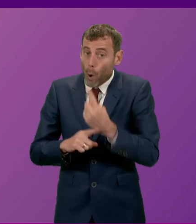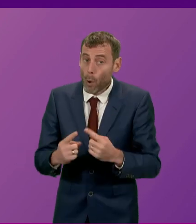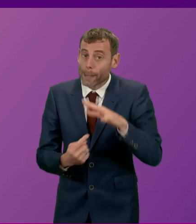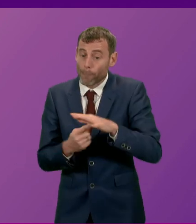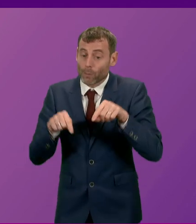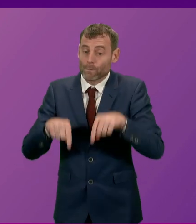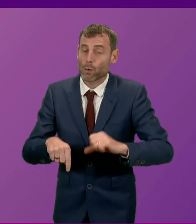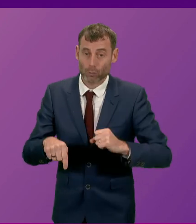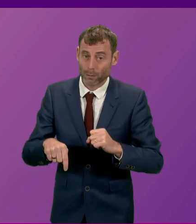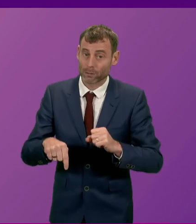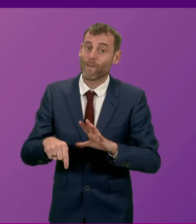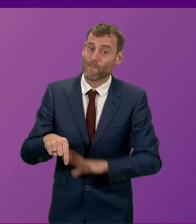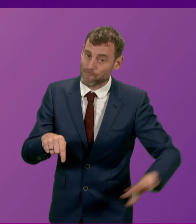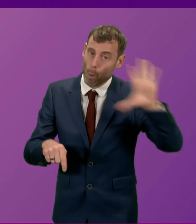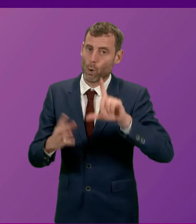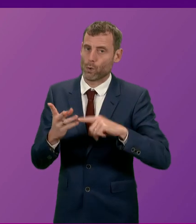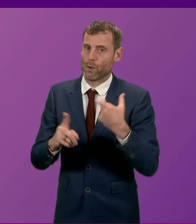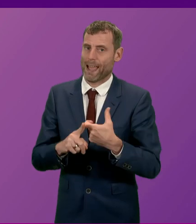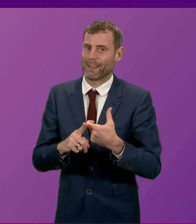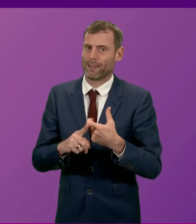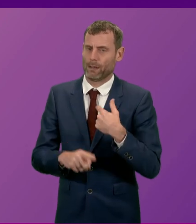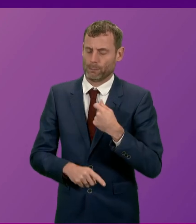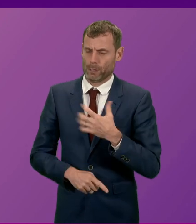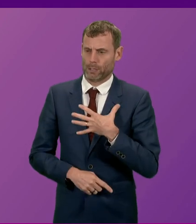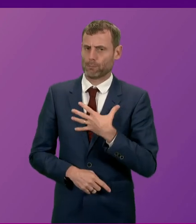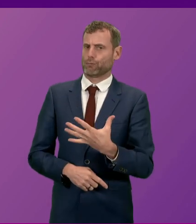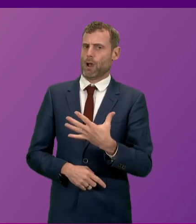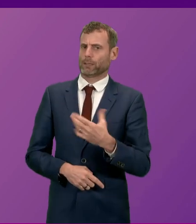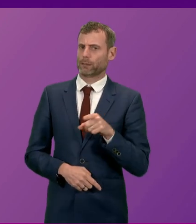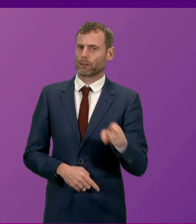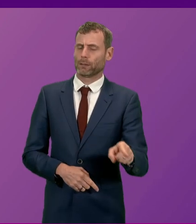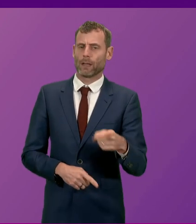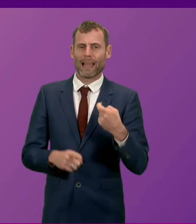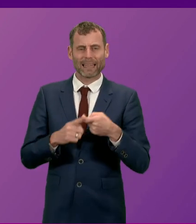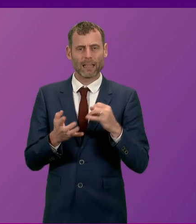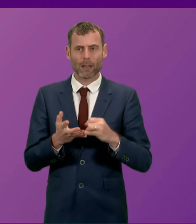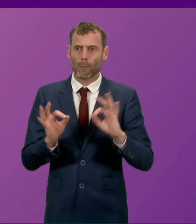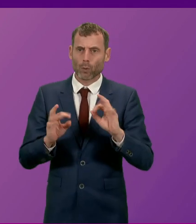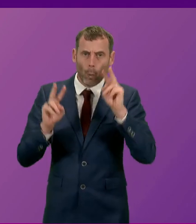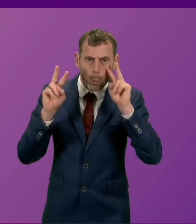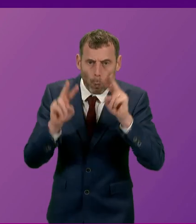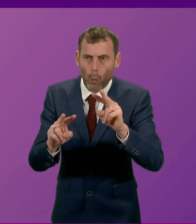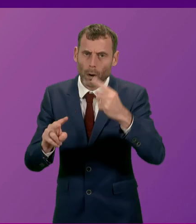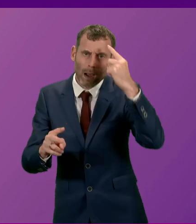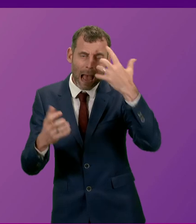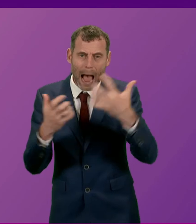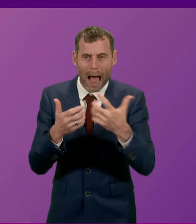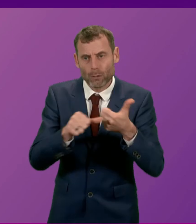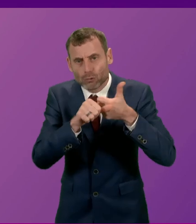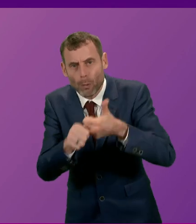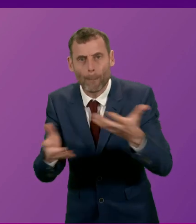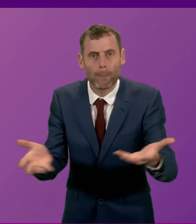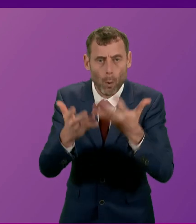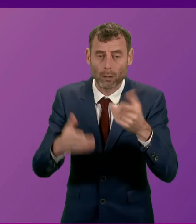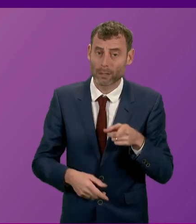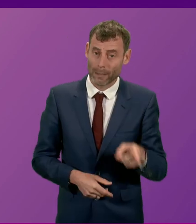I am very surprised that there has not been more progress made when there has been confirmation given to two projects